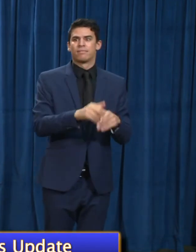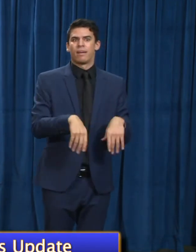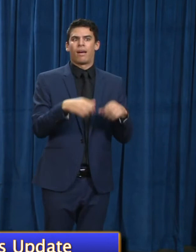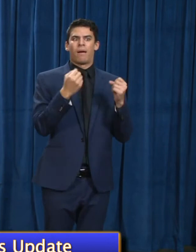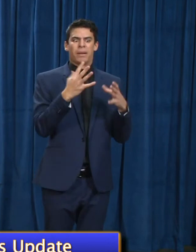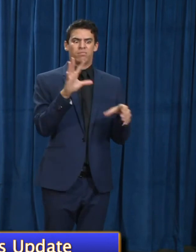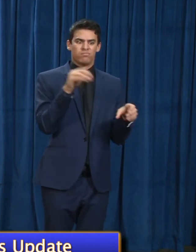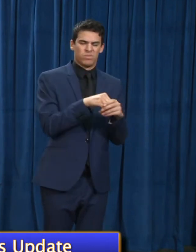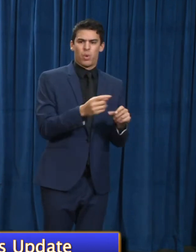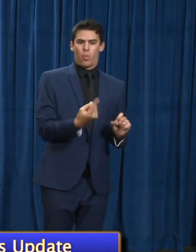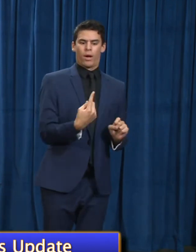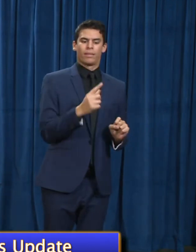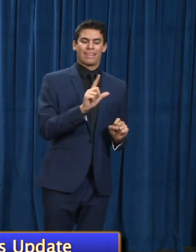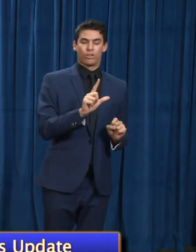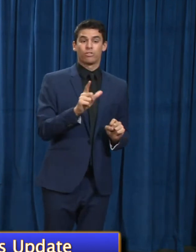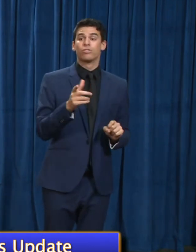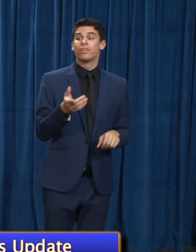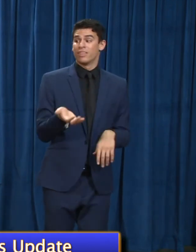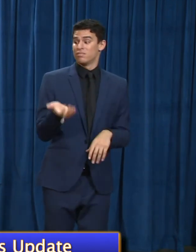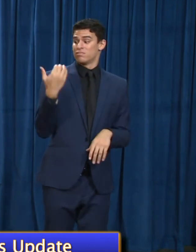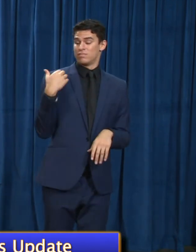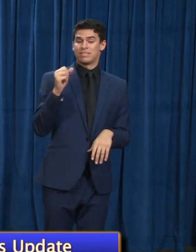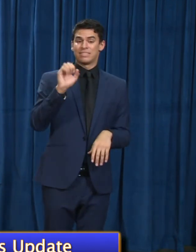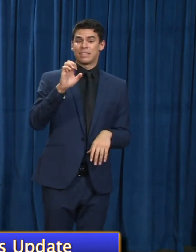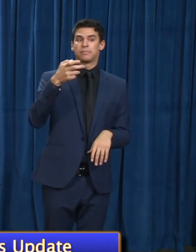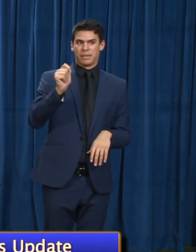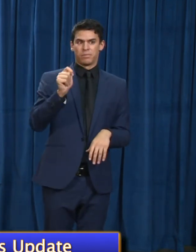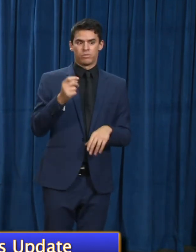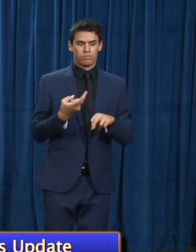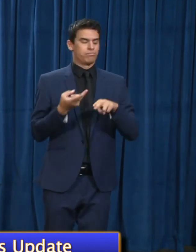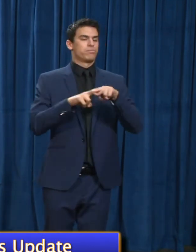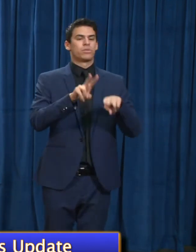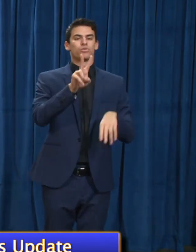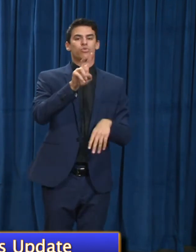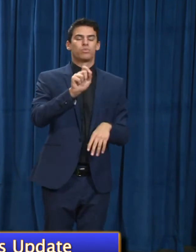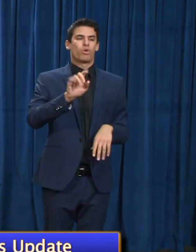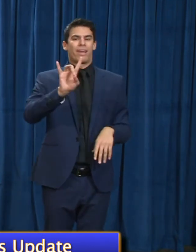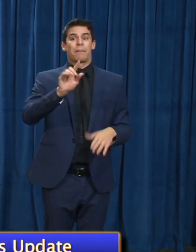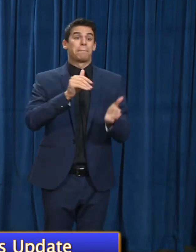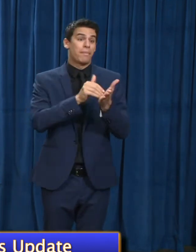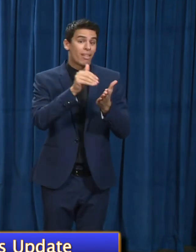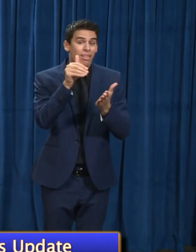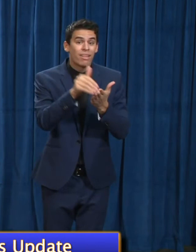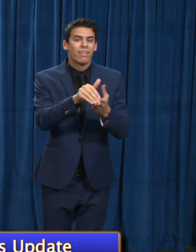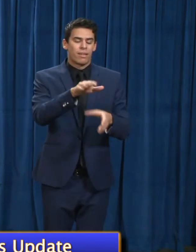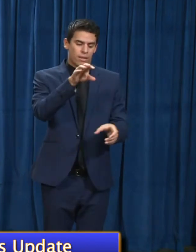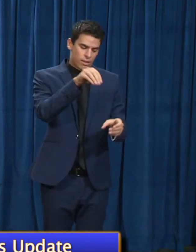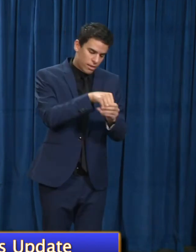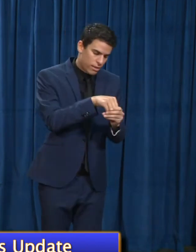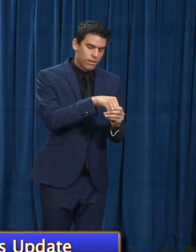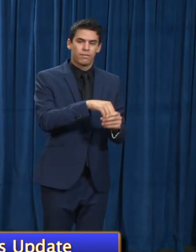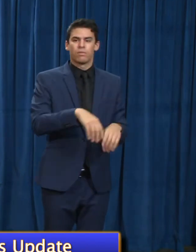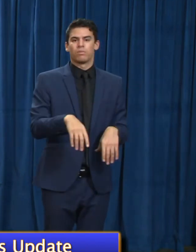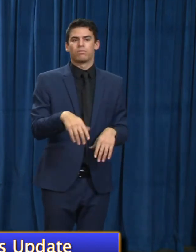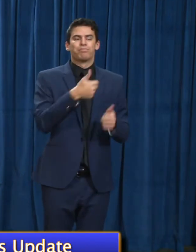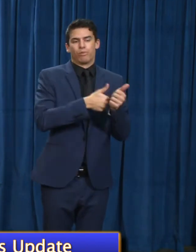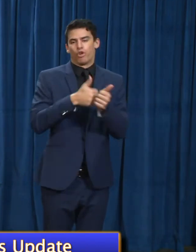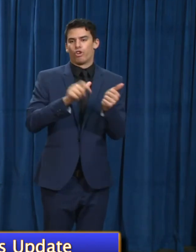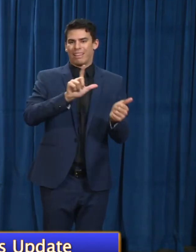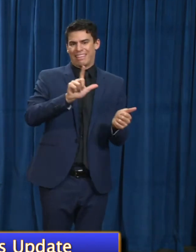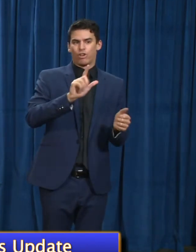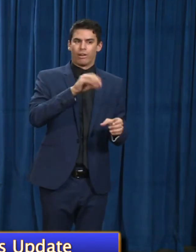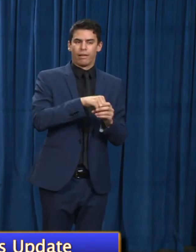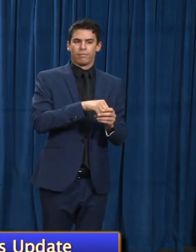and again in September up to 2.8 million copies of the virus per liter.